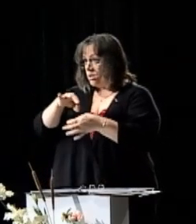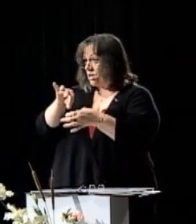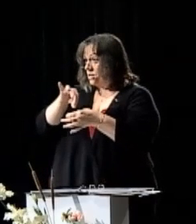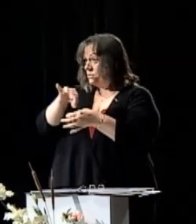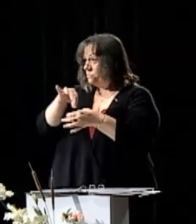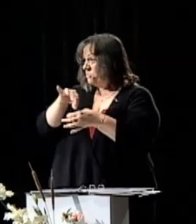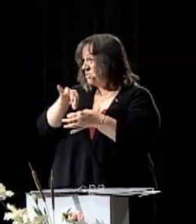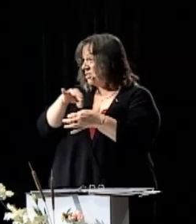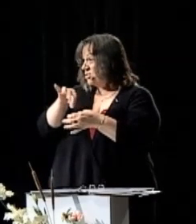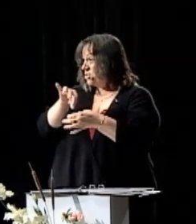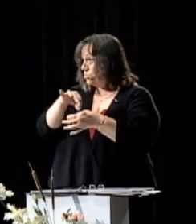Tea, you dunk in your tea bag.